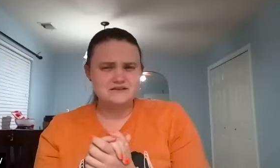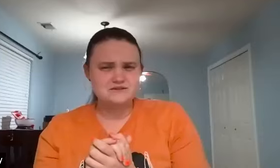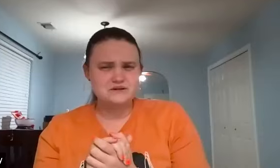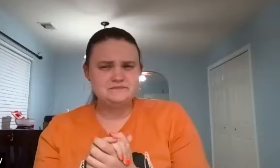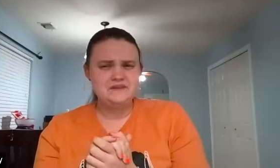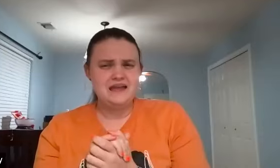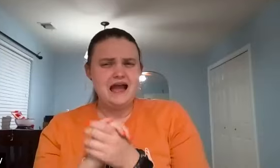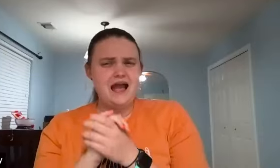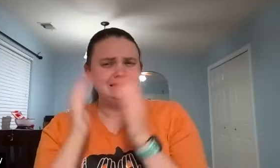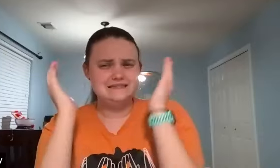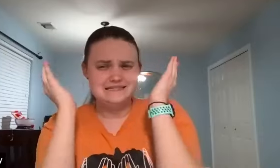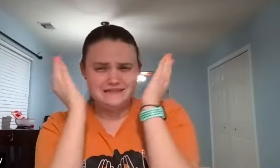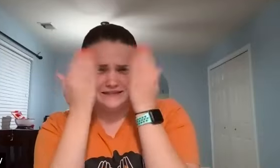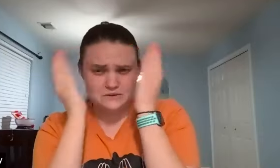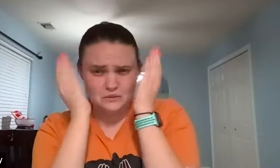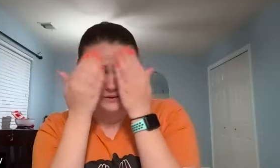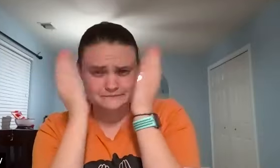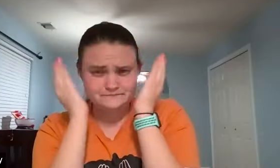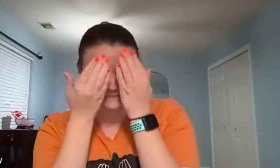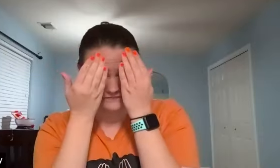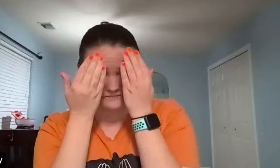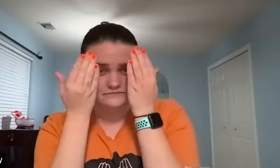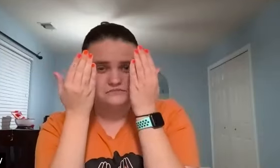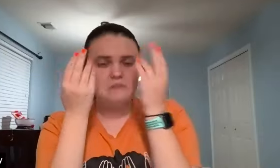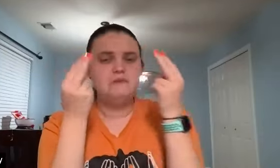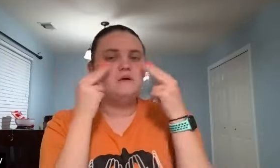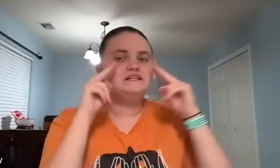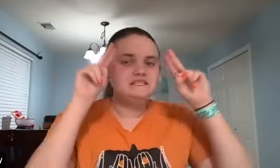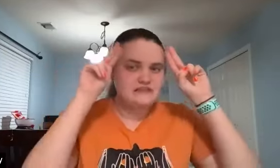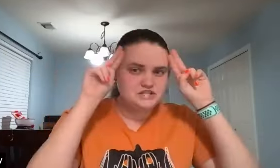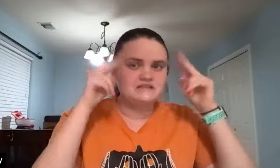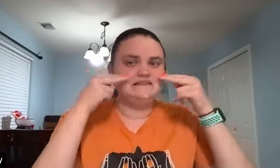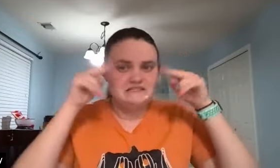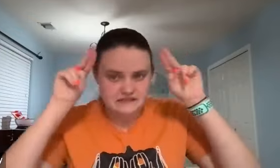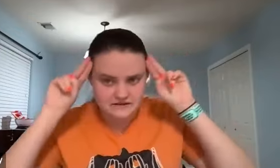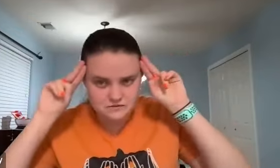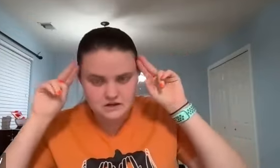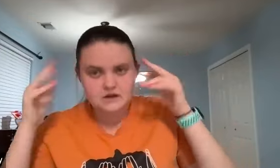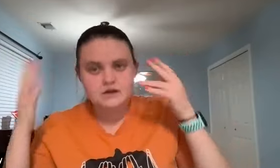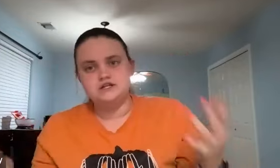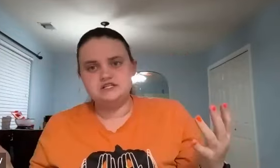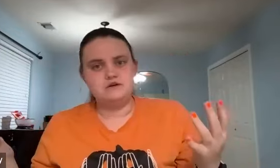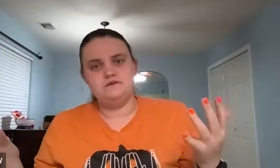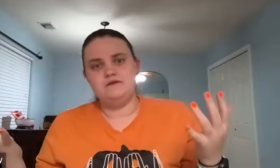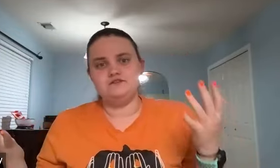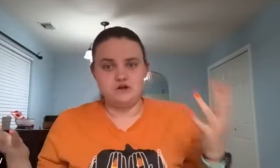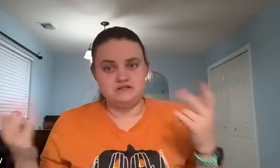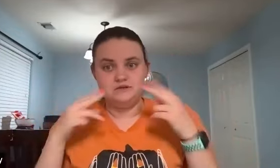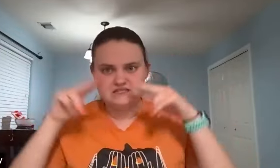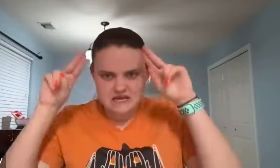this one. I tend to see this one more, but I wanted to let you guys at least see this one, just so if you ever saw someone say